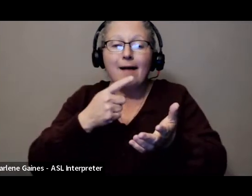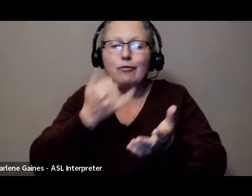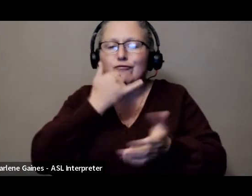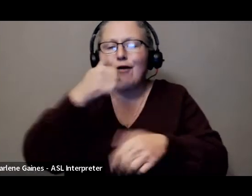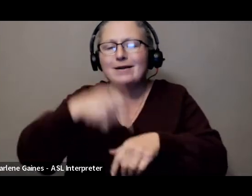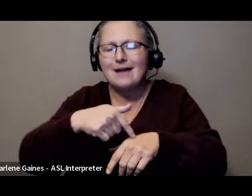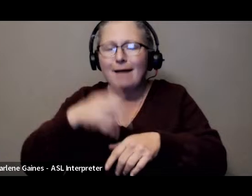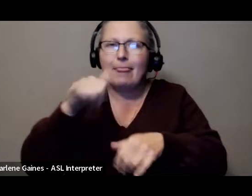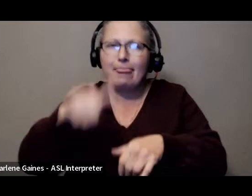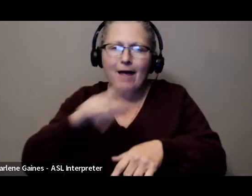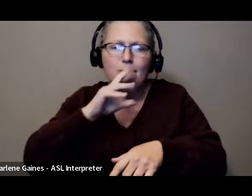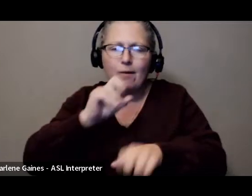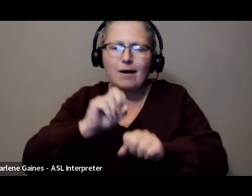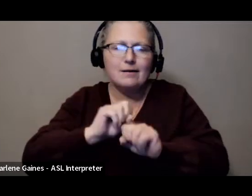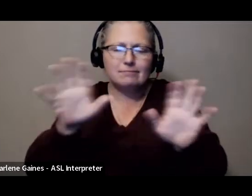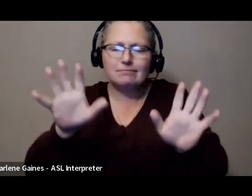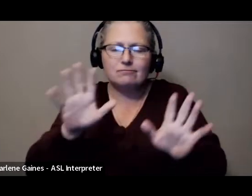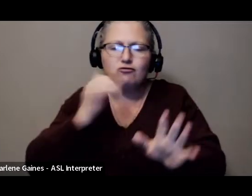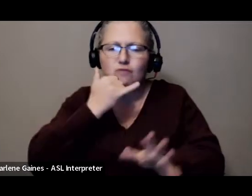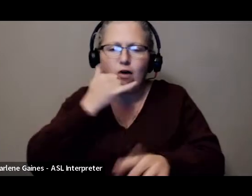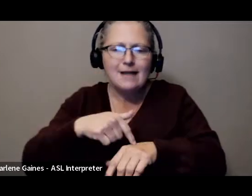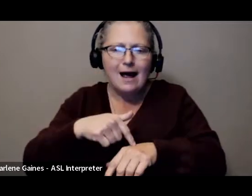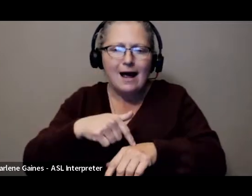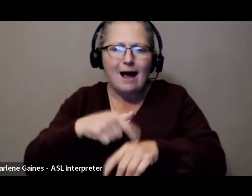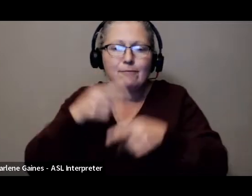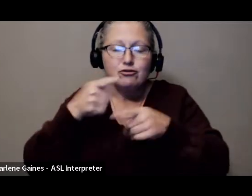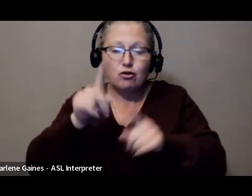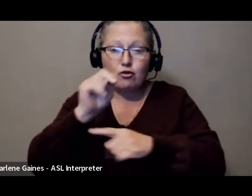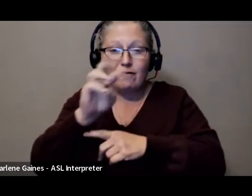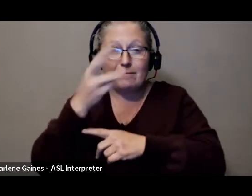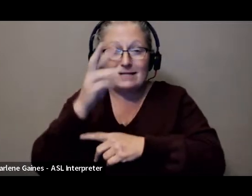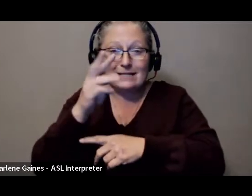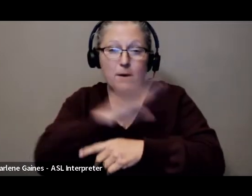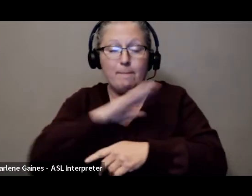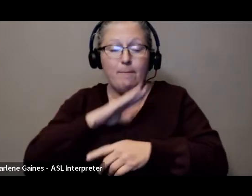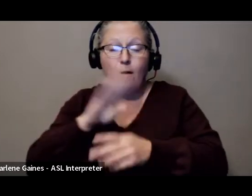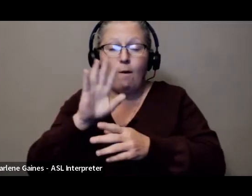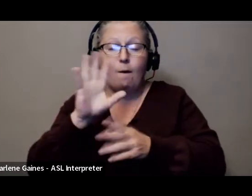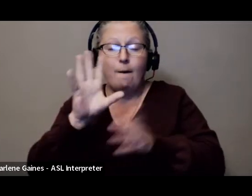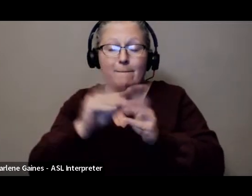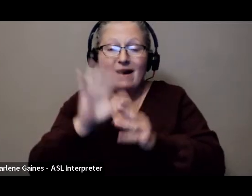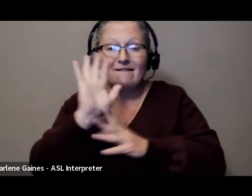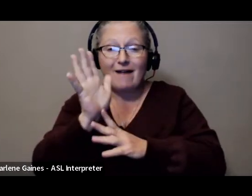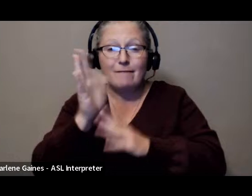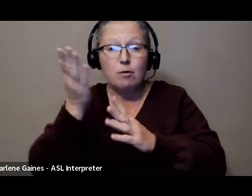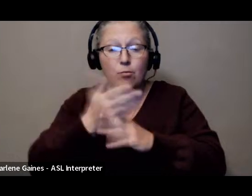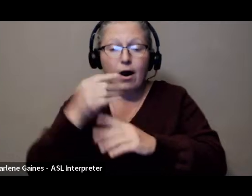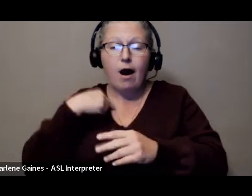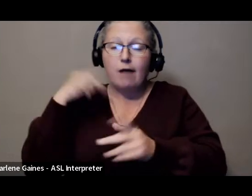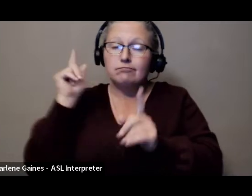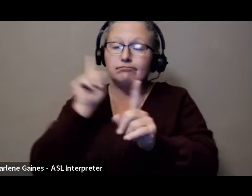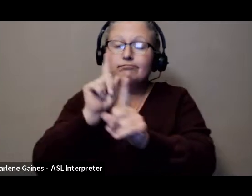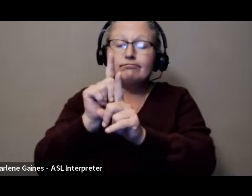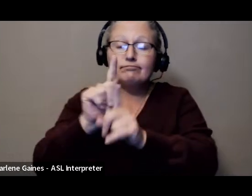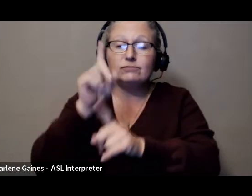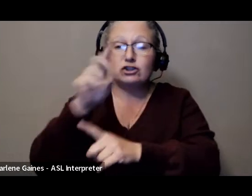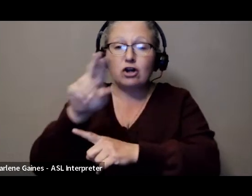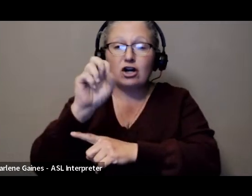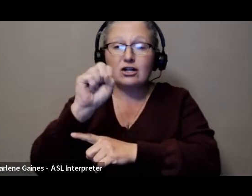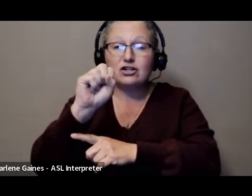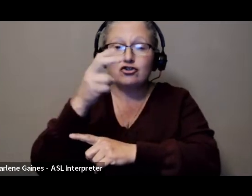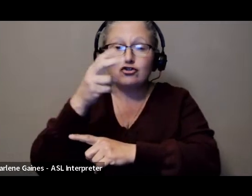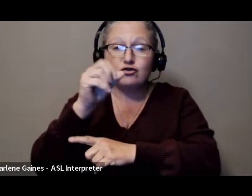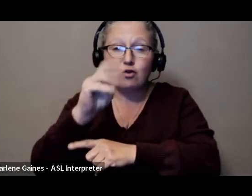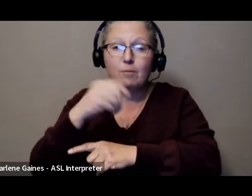wrong time. And this was clearly at the wrong time. During the November 16th board meeting, 5-minute break, I walked up to Dr. Samia Shulman to give her a hug and say